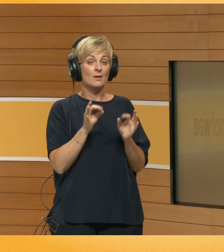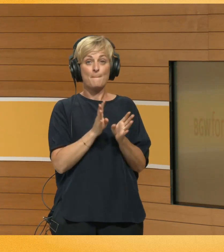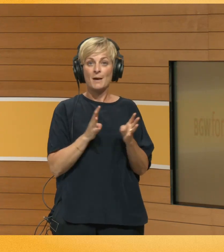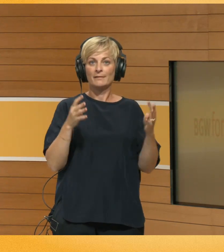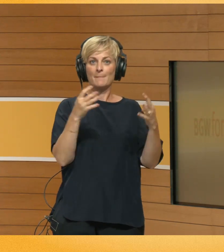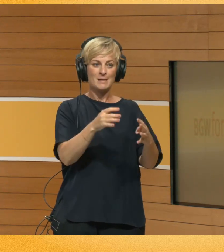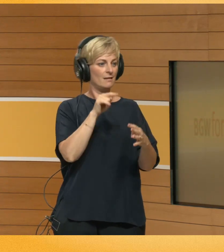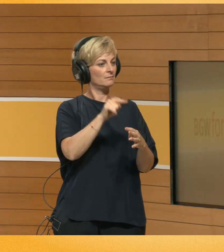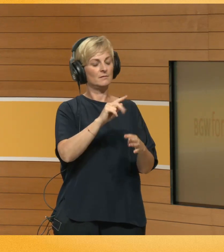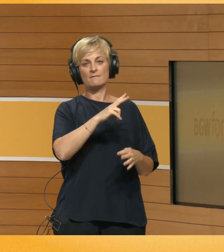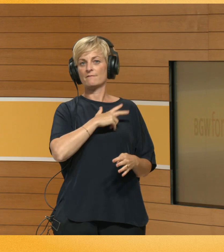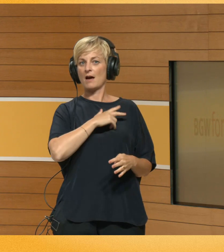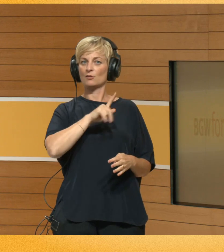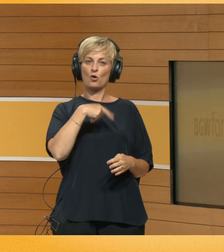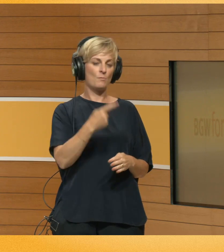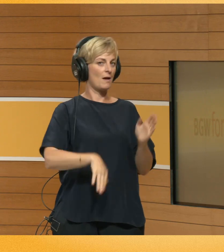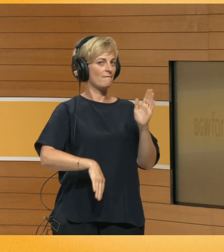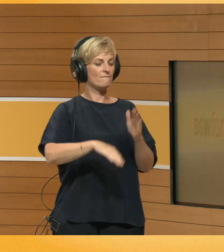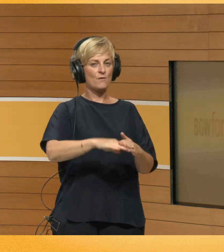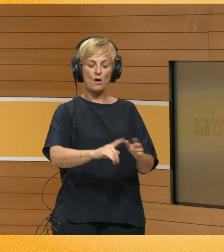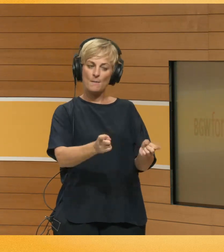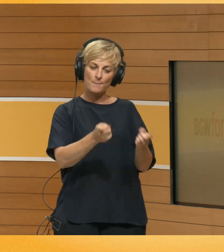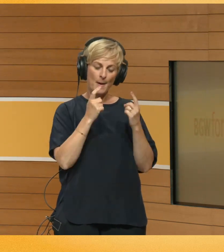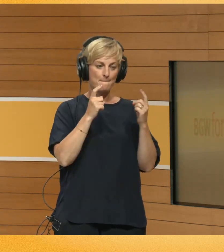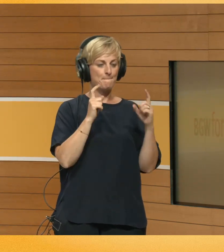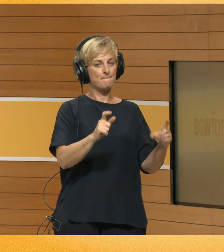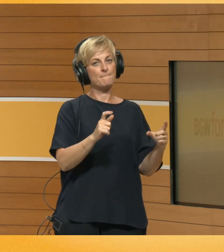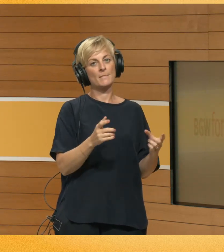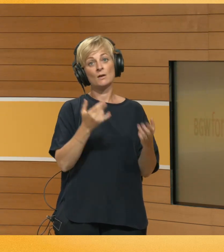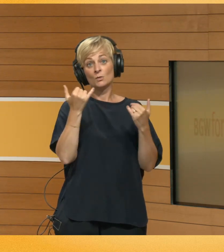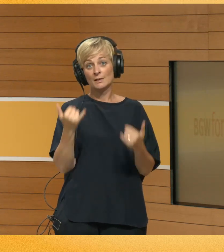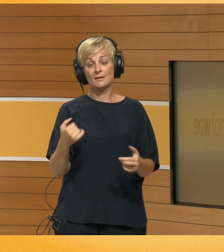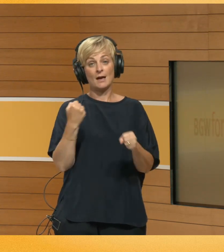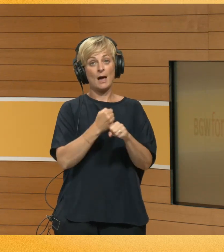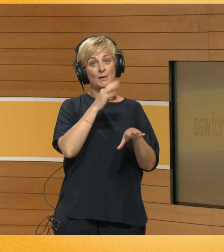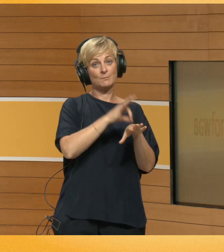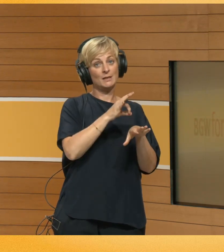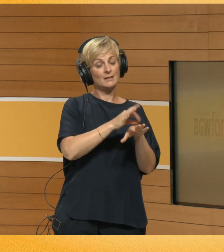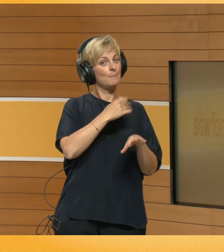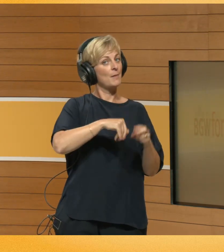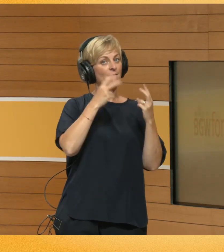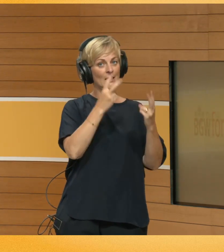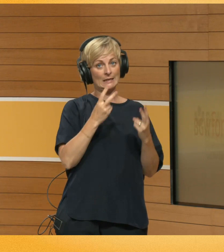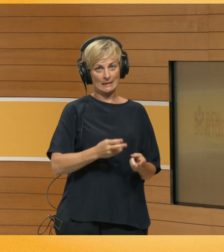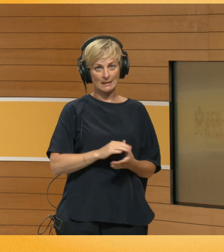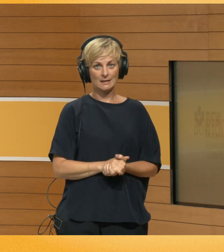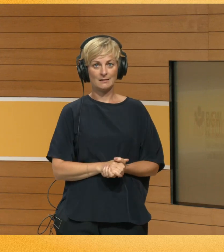and ironically, is more relevant than ever after the pandemic. So yeah, so